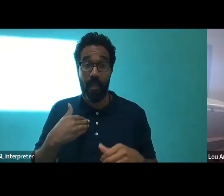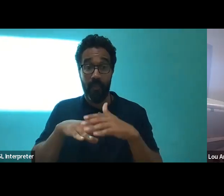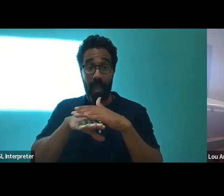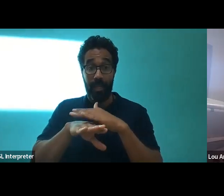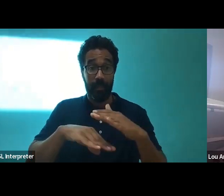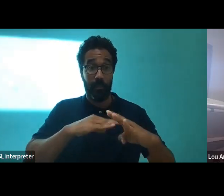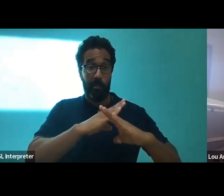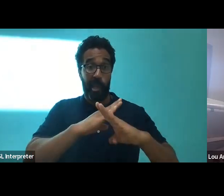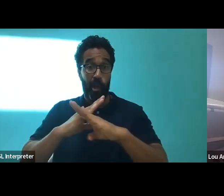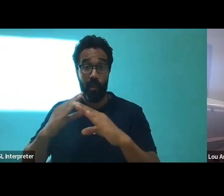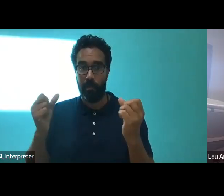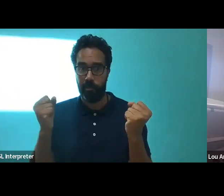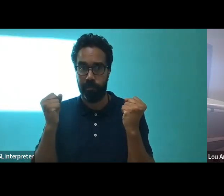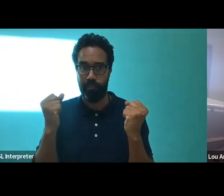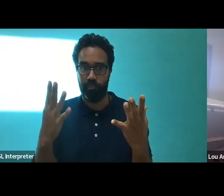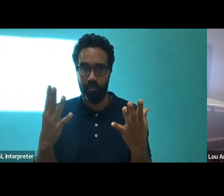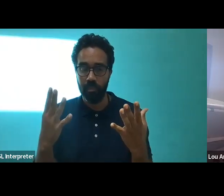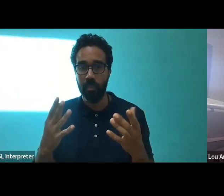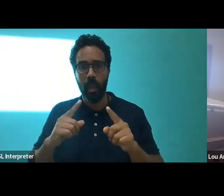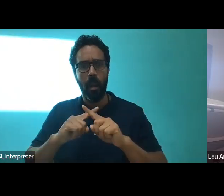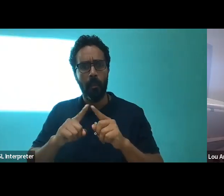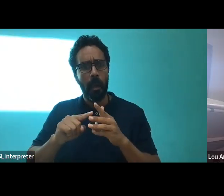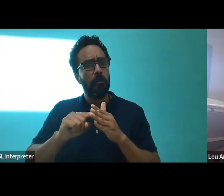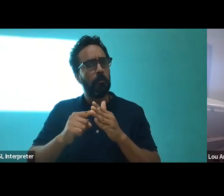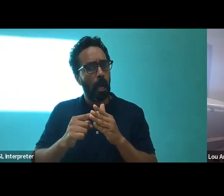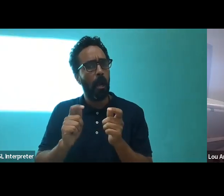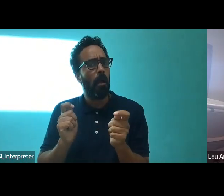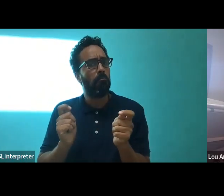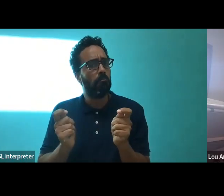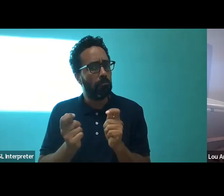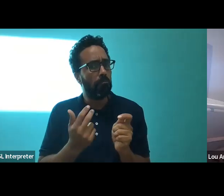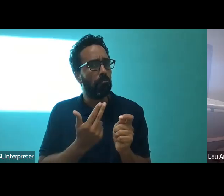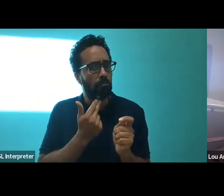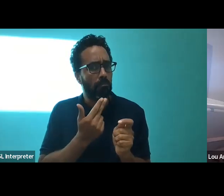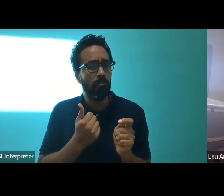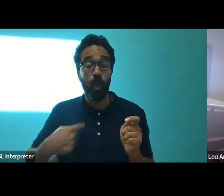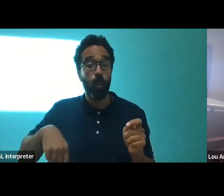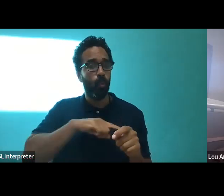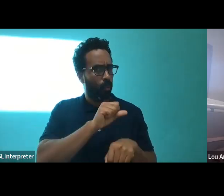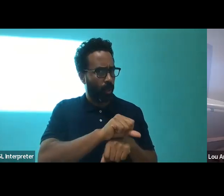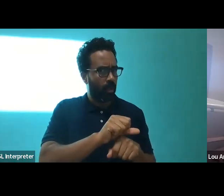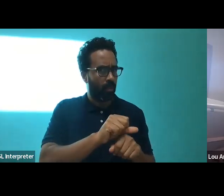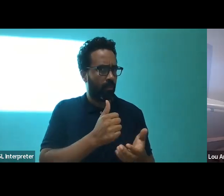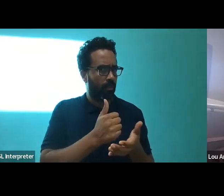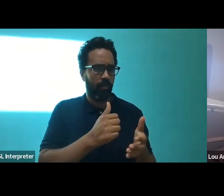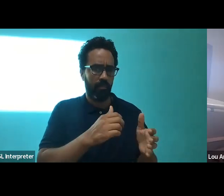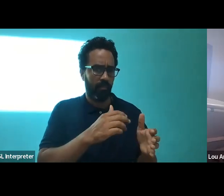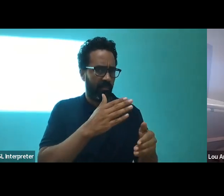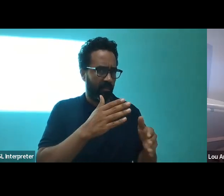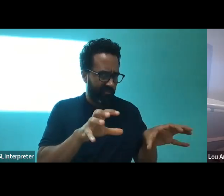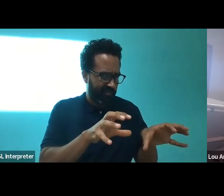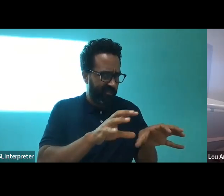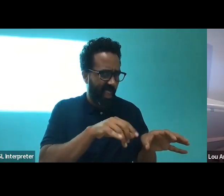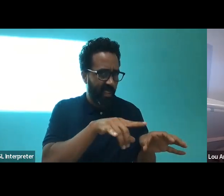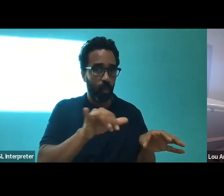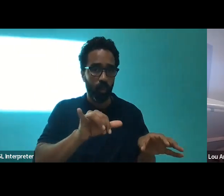but things were starting to improve. We were working on some of that too. So, but what happened was